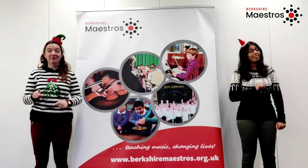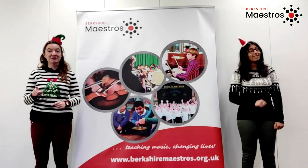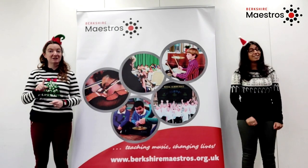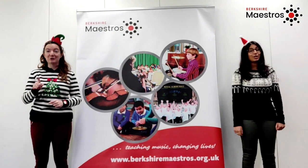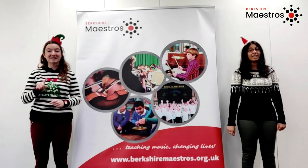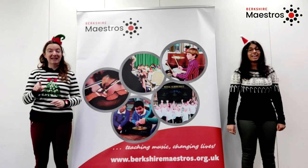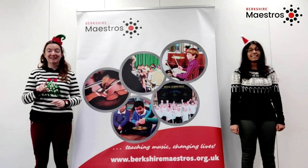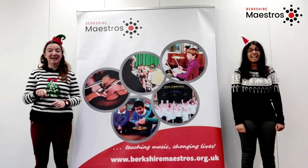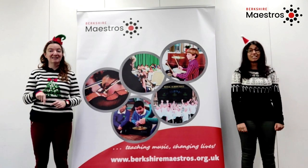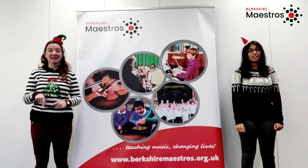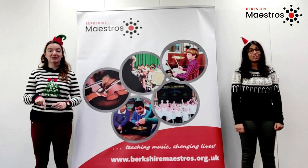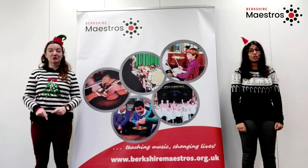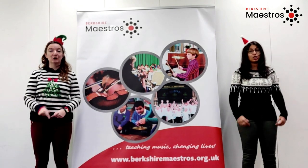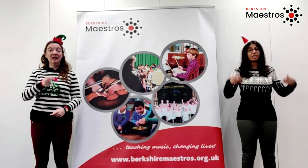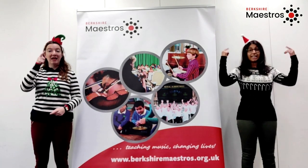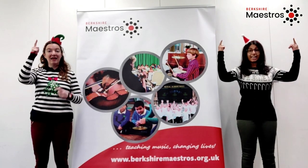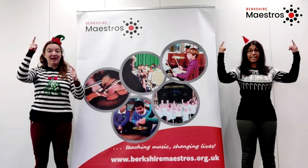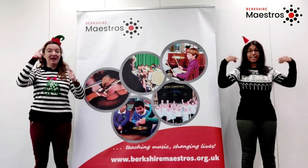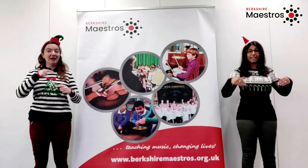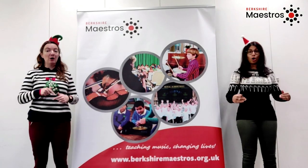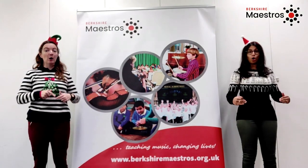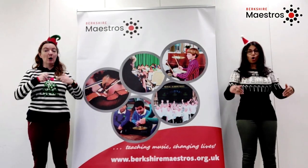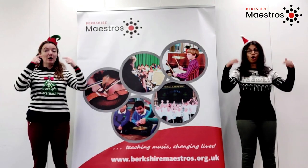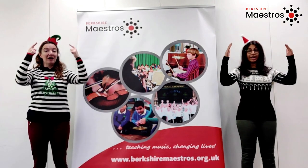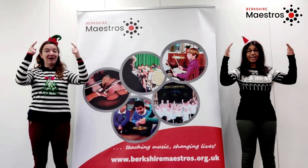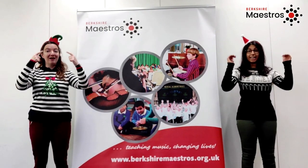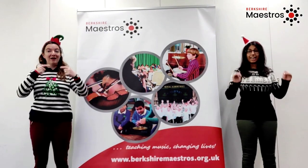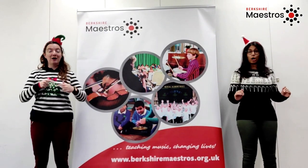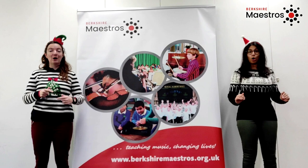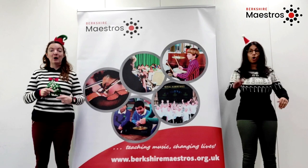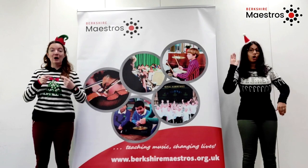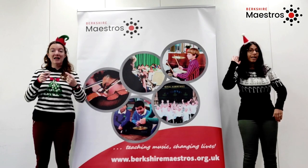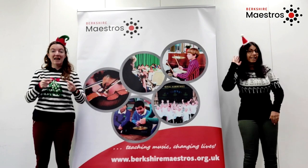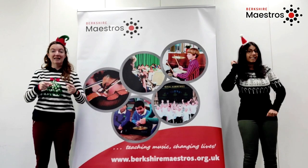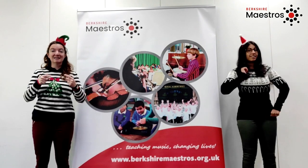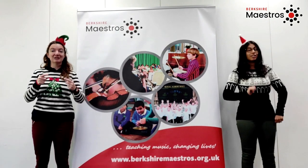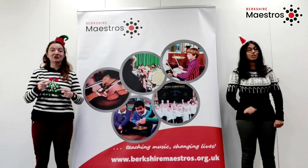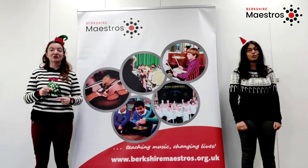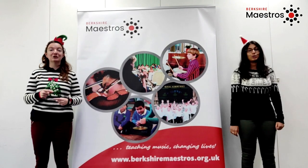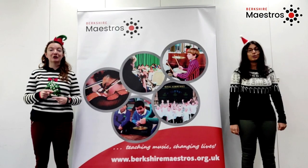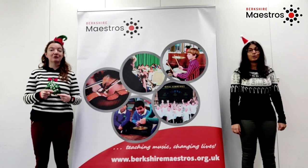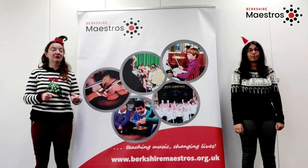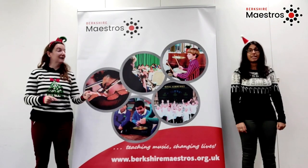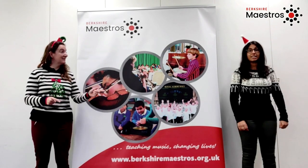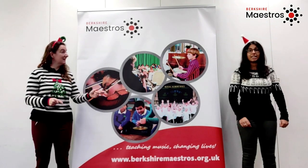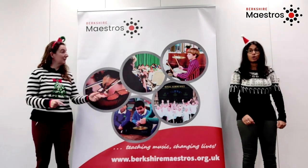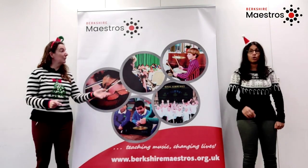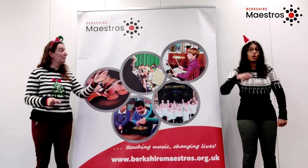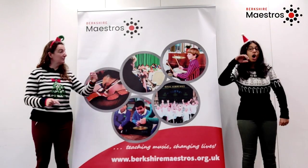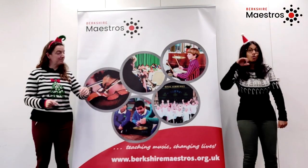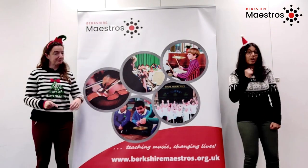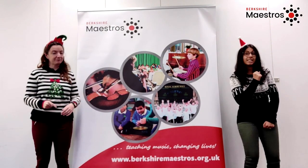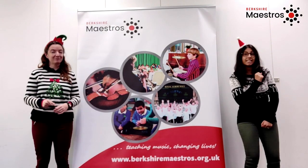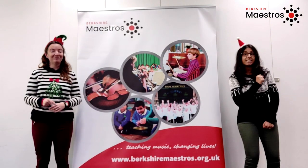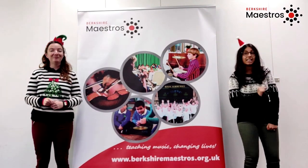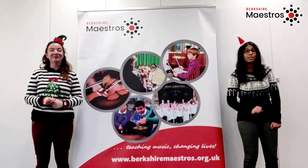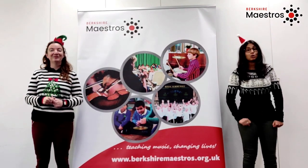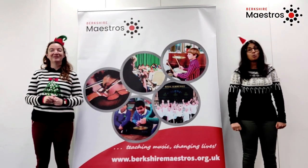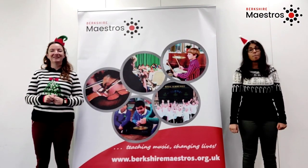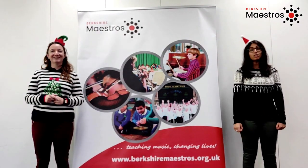Carrots don't like that at all. Ee-haw, ee-haw, listen to the reindeer call. Reindeers like to munch